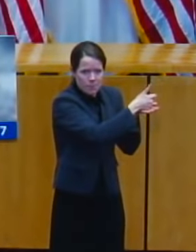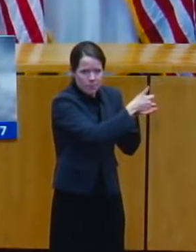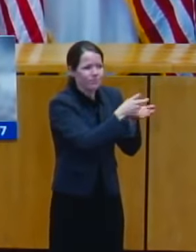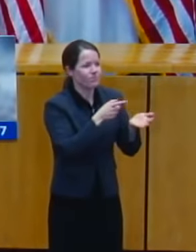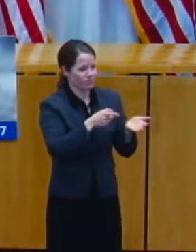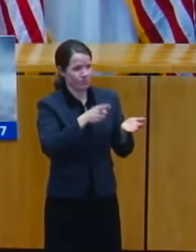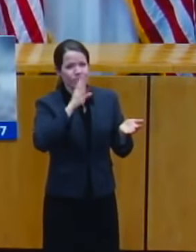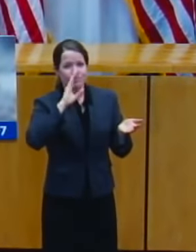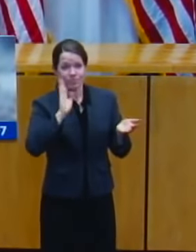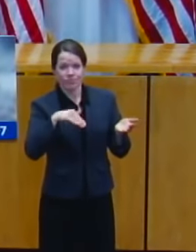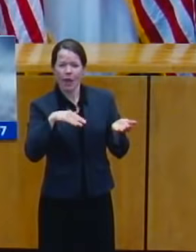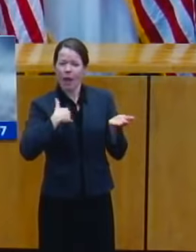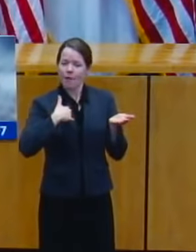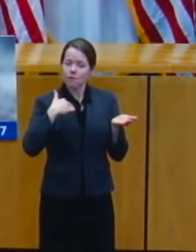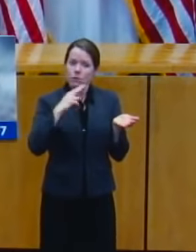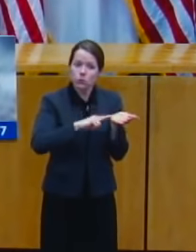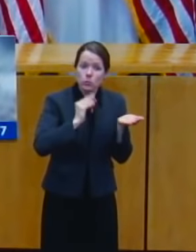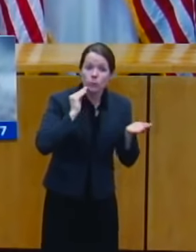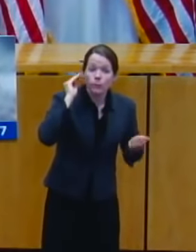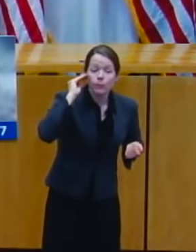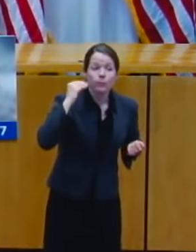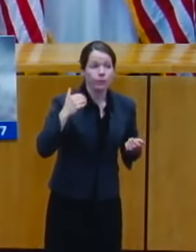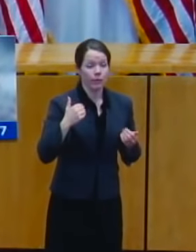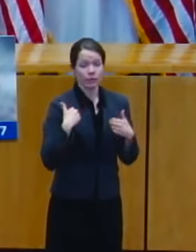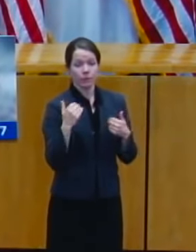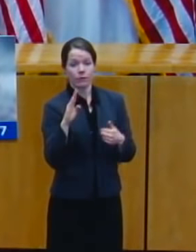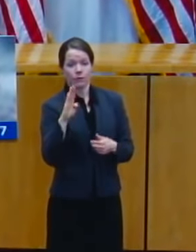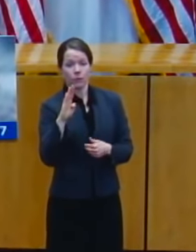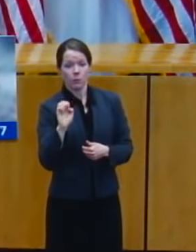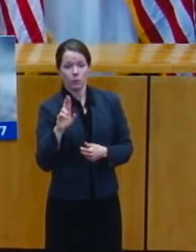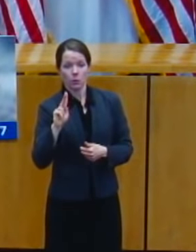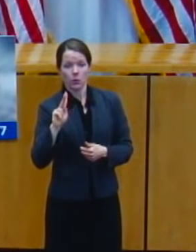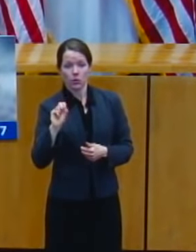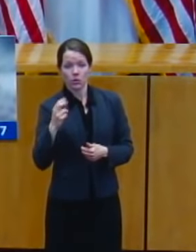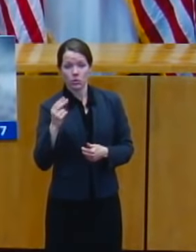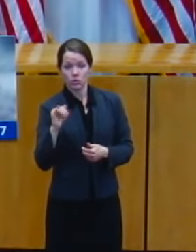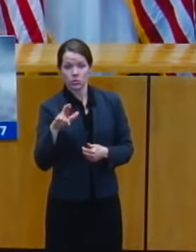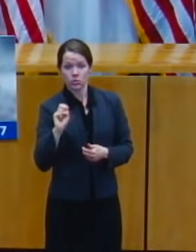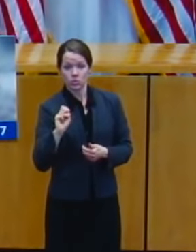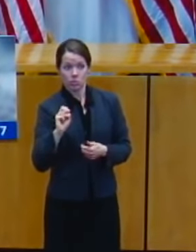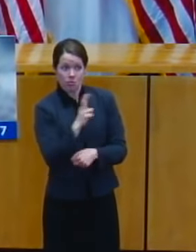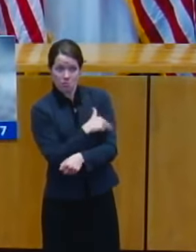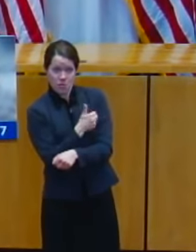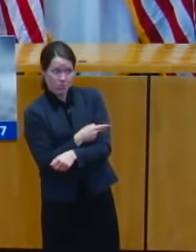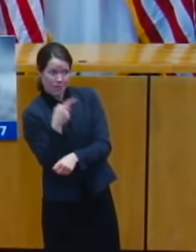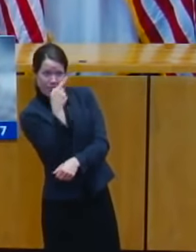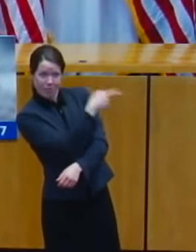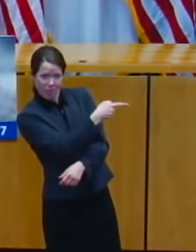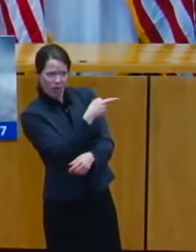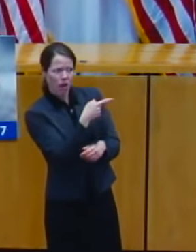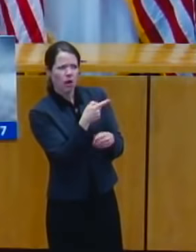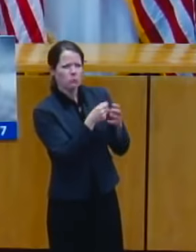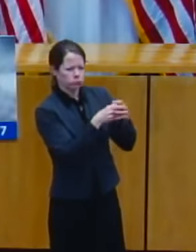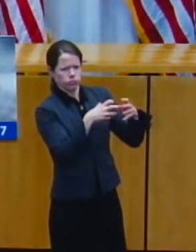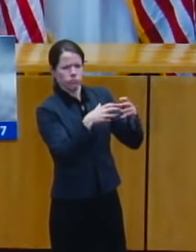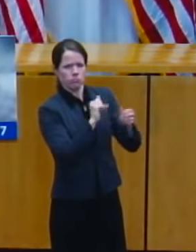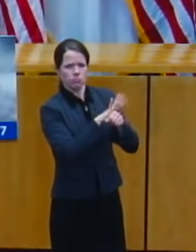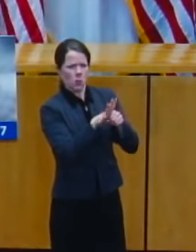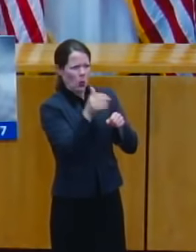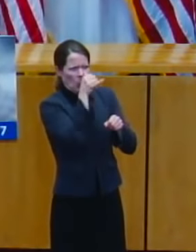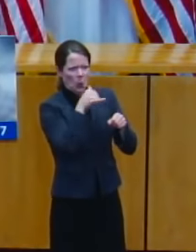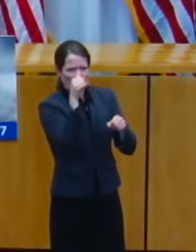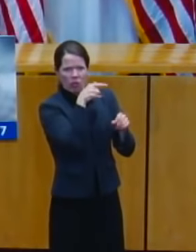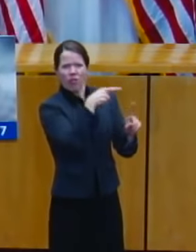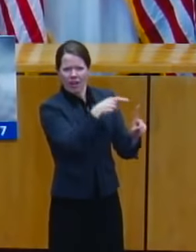couple of nursing homes in Western Mass, there's Berkshire County in particular has been a hotspot. But there are, when you look at the